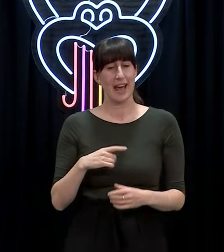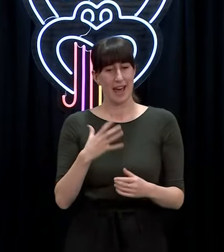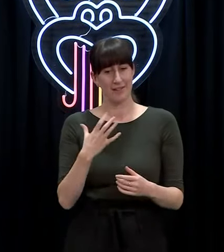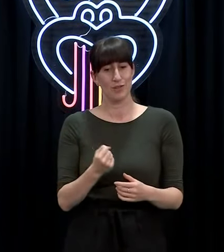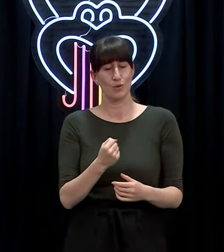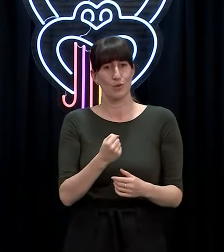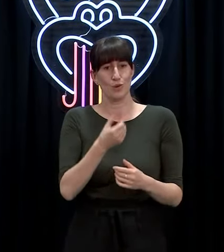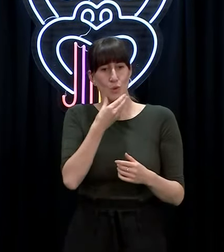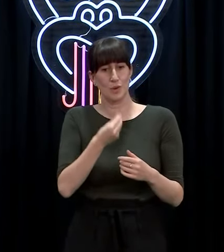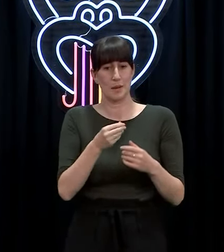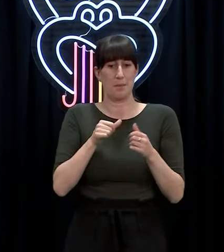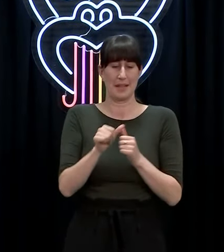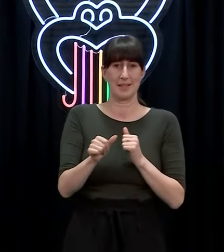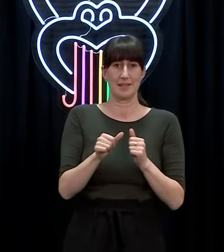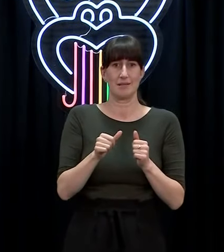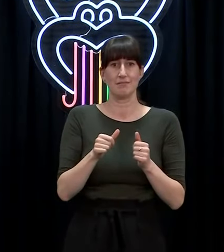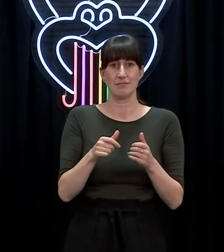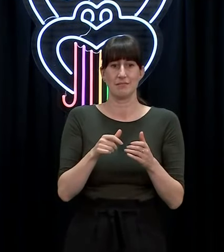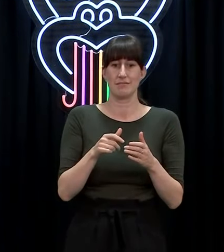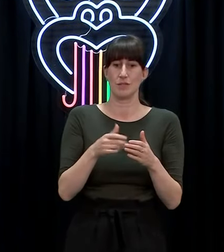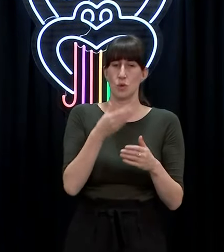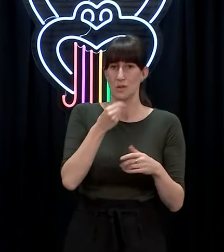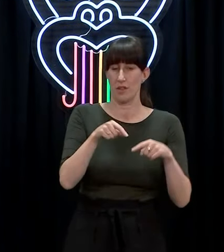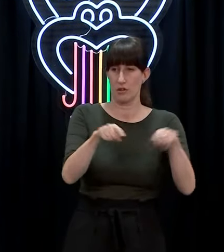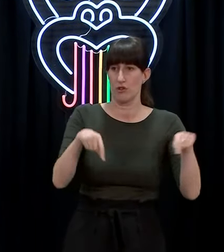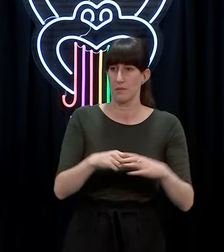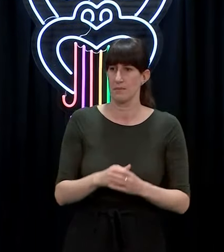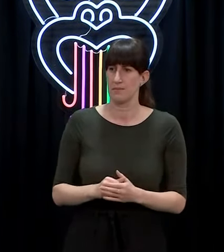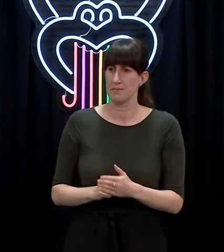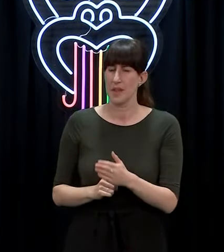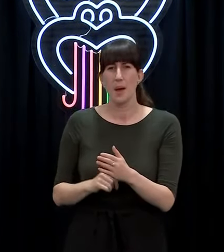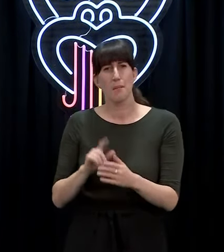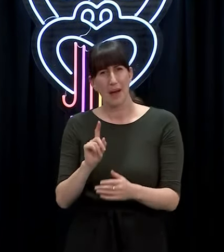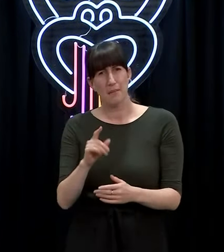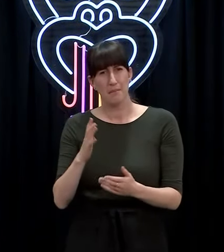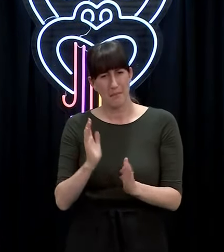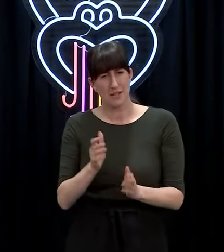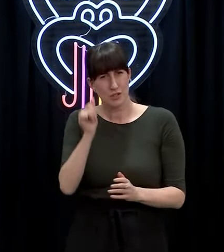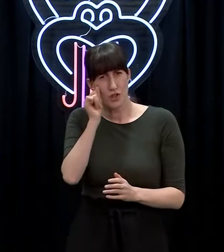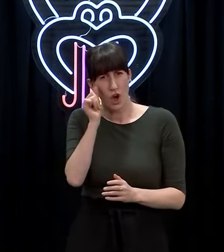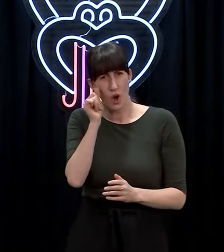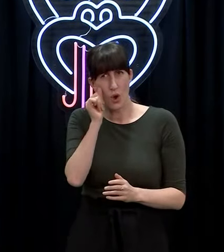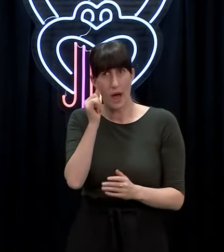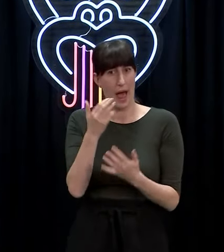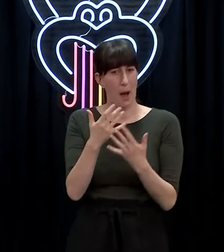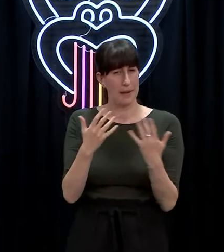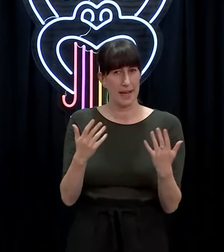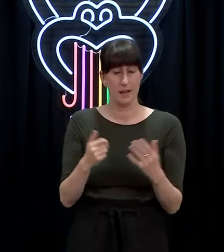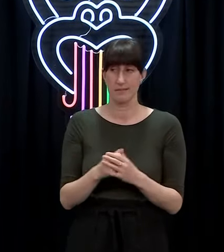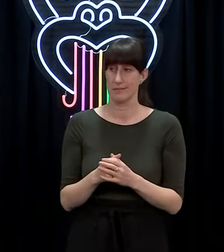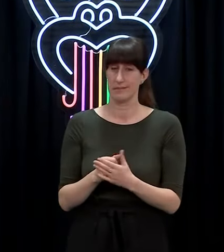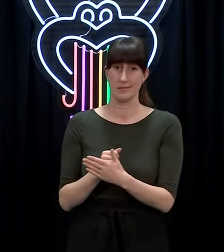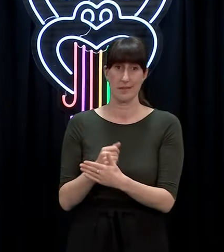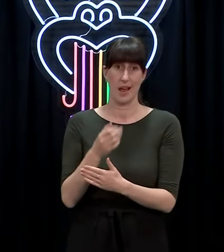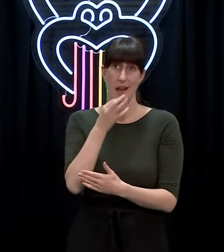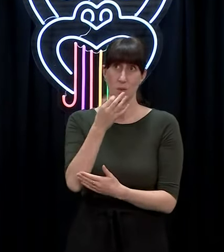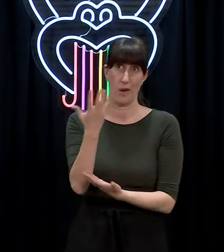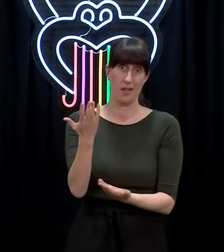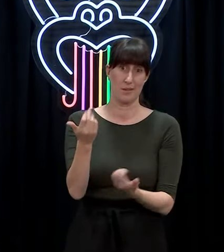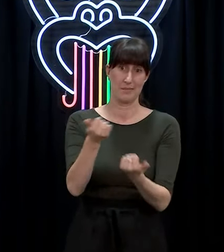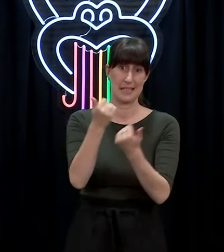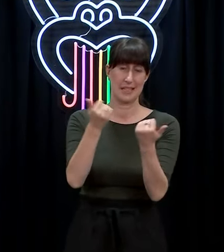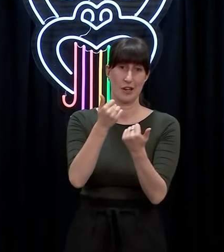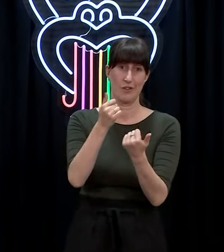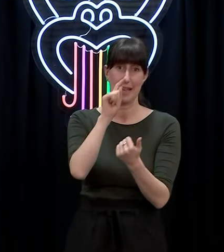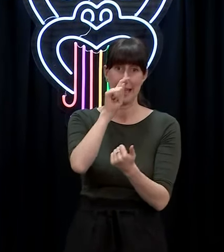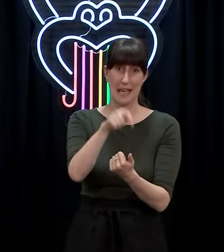the rooms we've got available. You have some sort of idea, do you, based on previous bookings? Well, there's a lot of Kiwis out there. As to how many of them are looking to come back